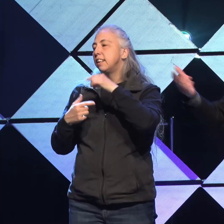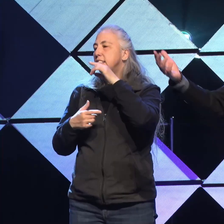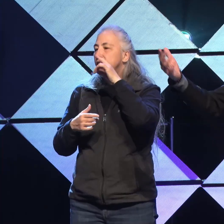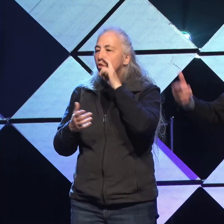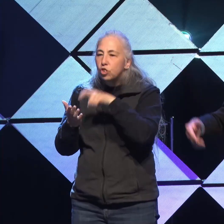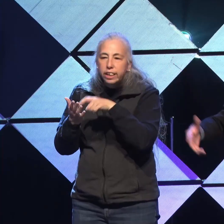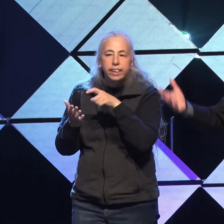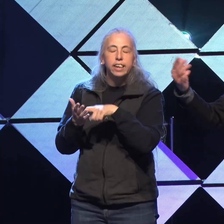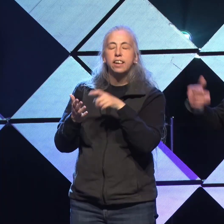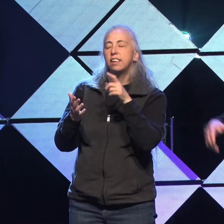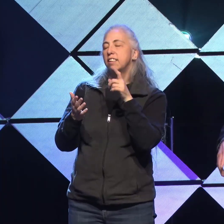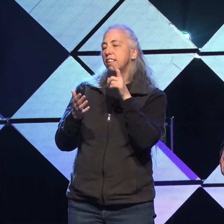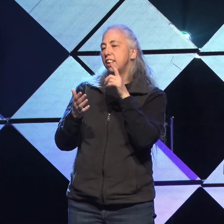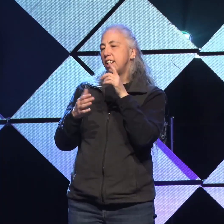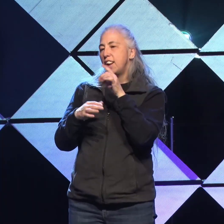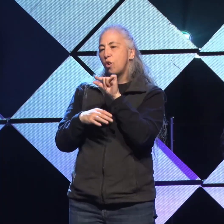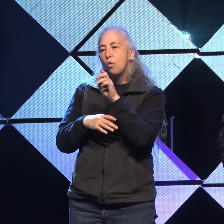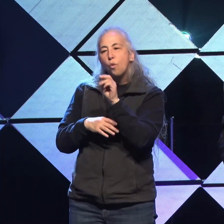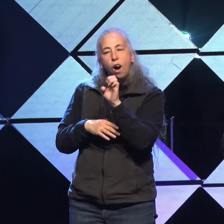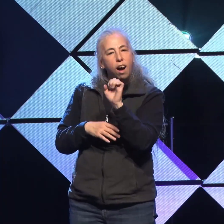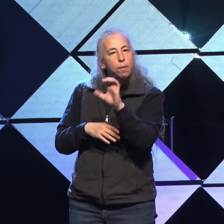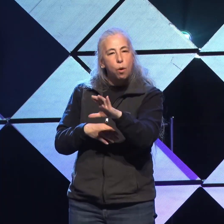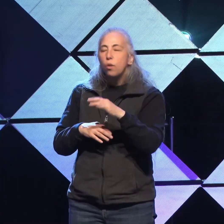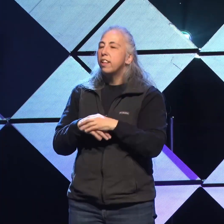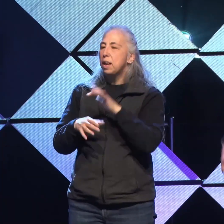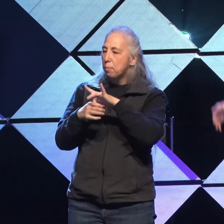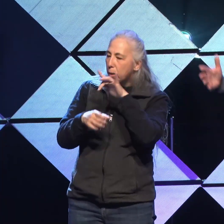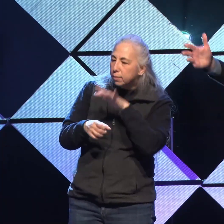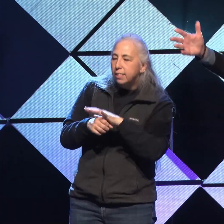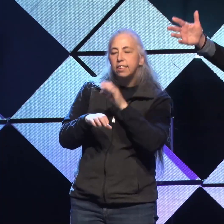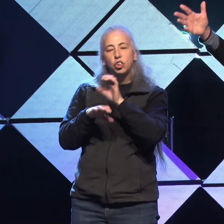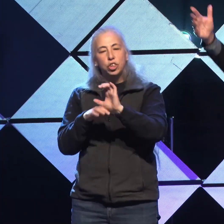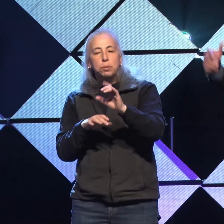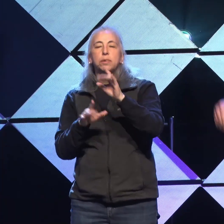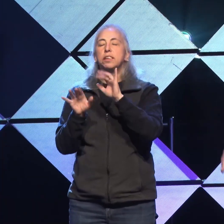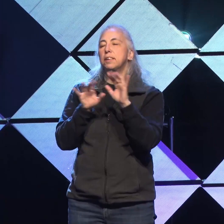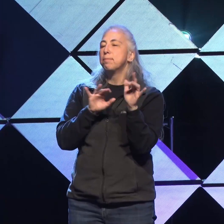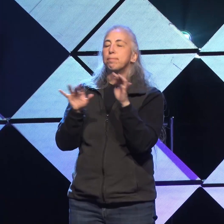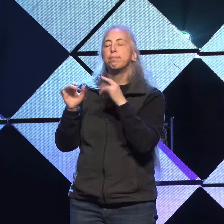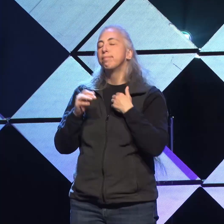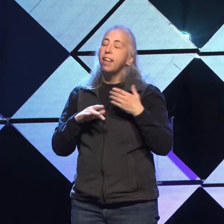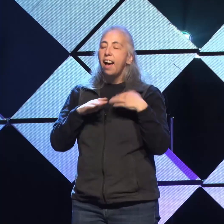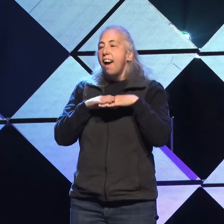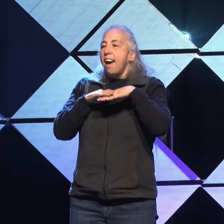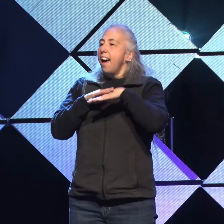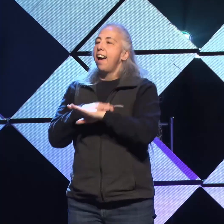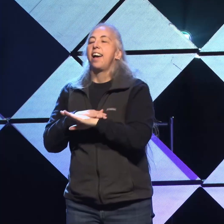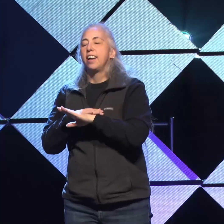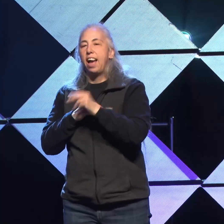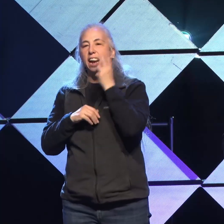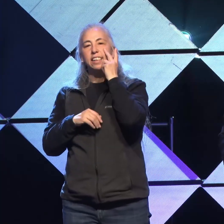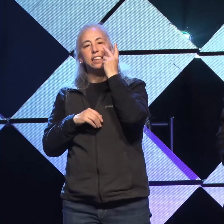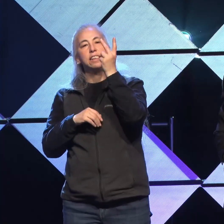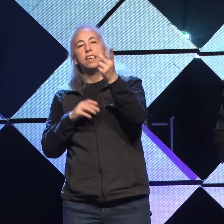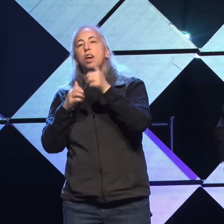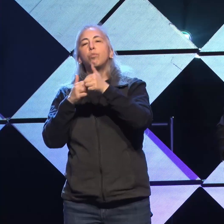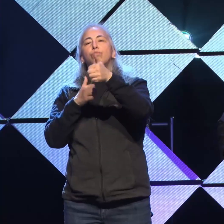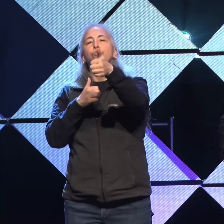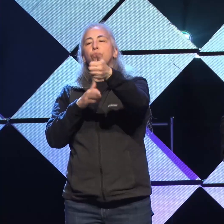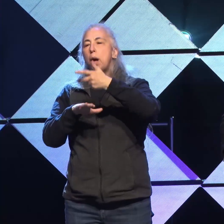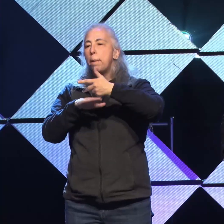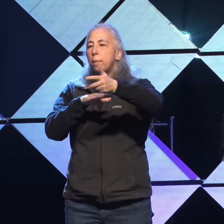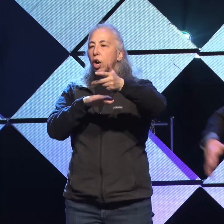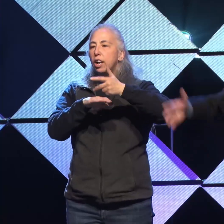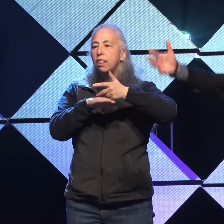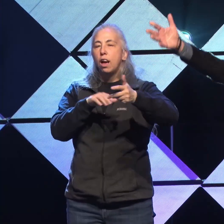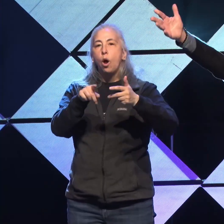guacamole. I'm going to get a bag of chips and a large Pepsi. And I look across the parking lot. Across the parking lot,